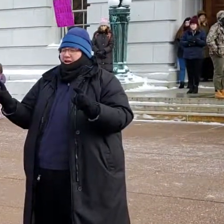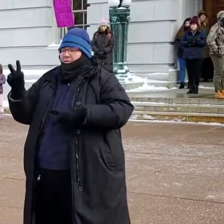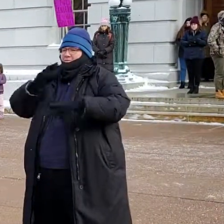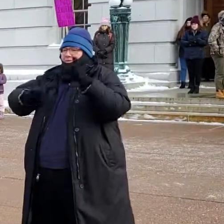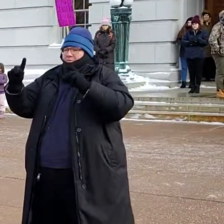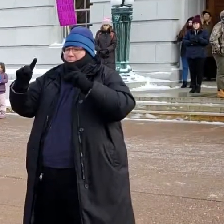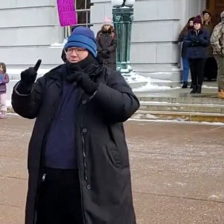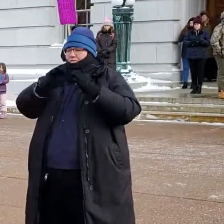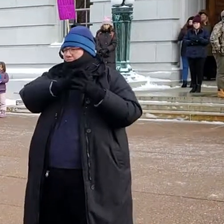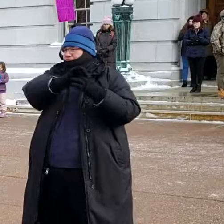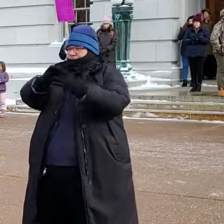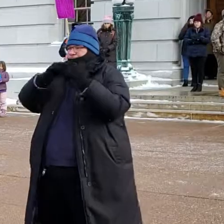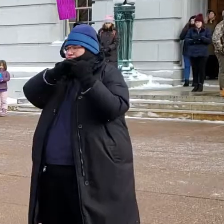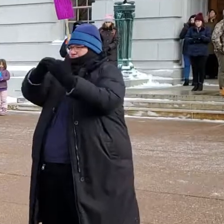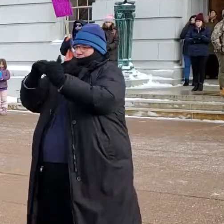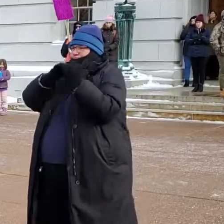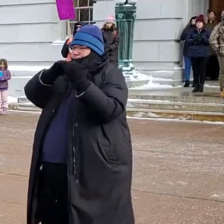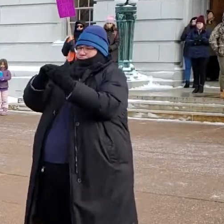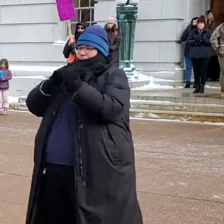amongst ourselves.